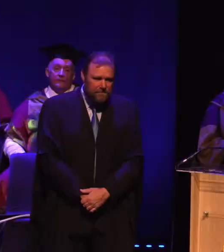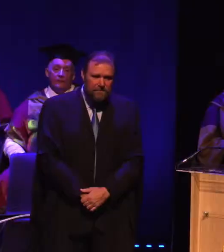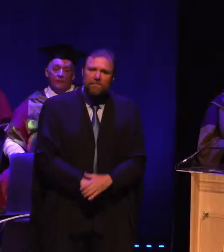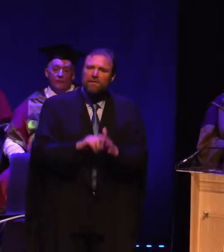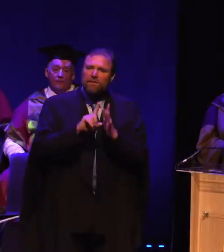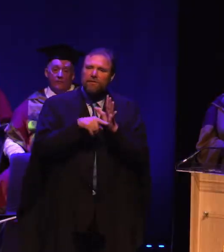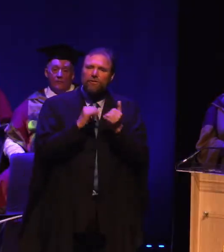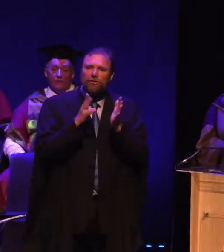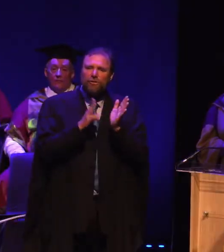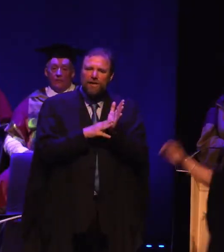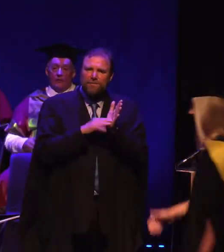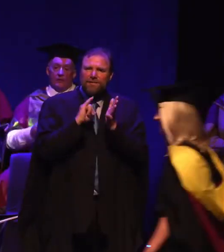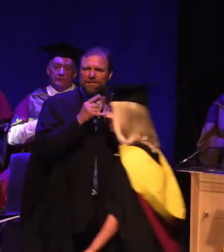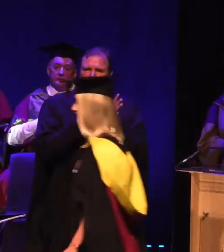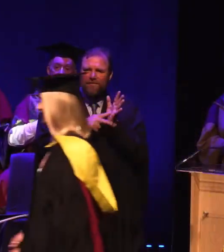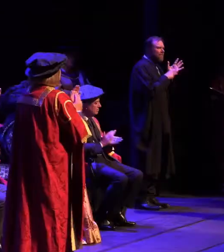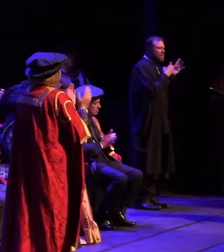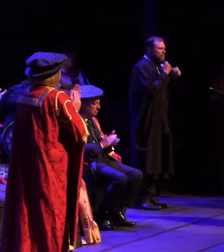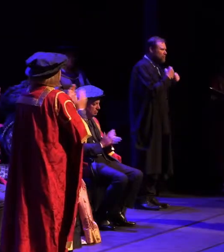Jasmine Savage.